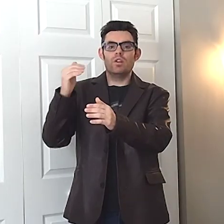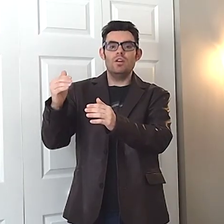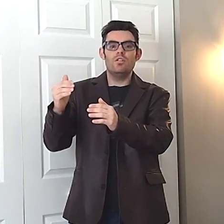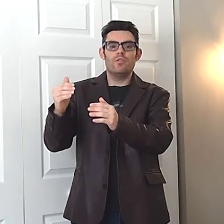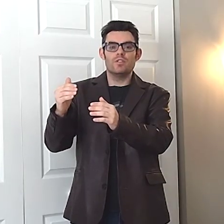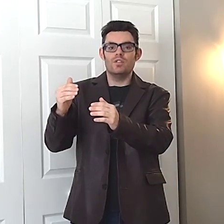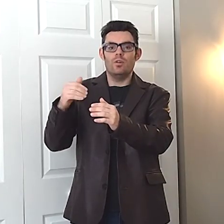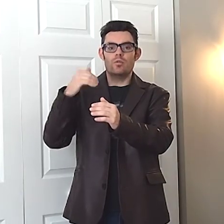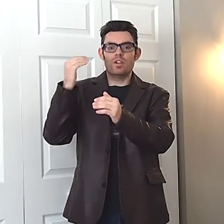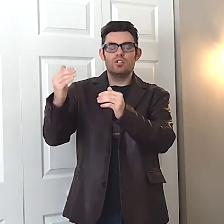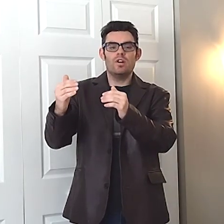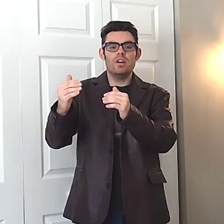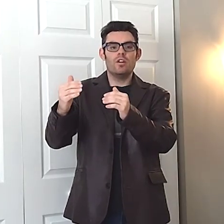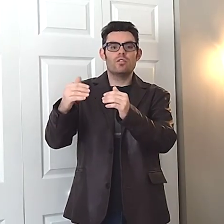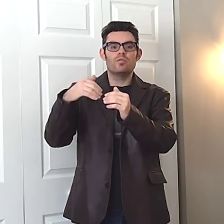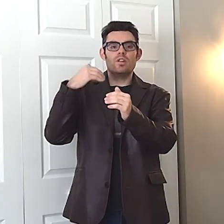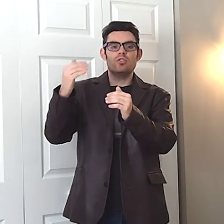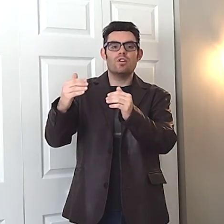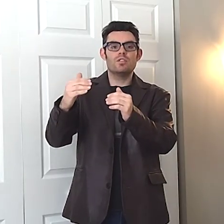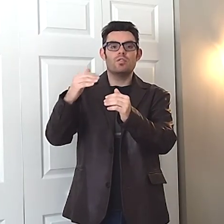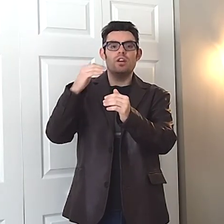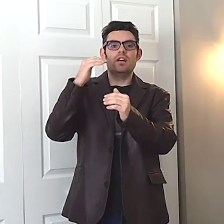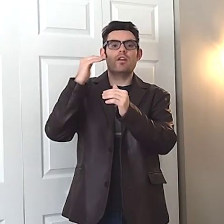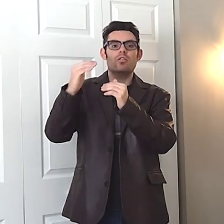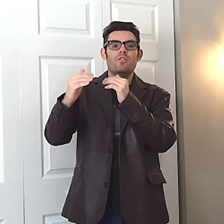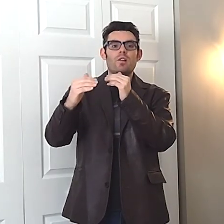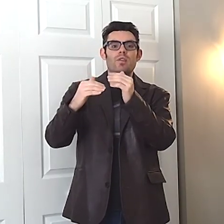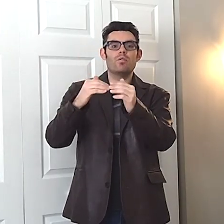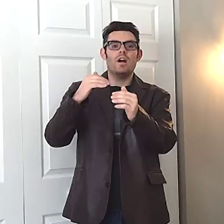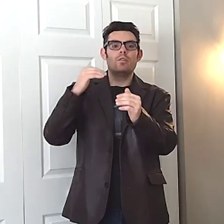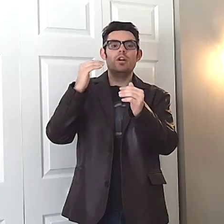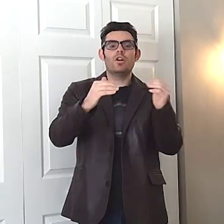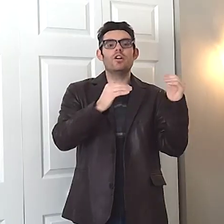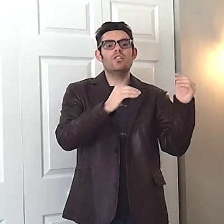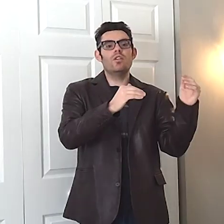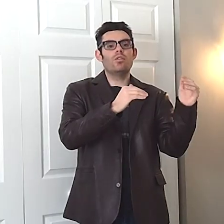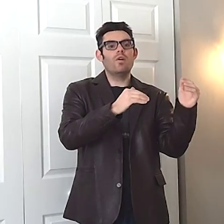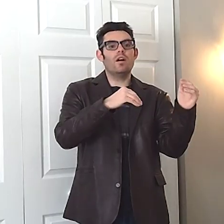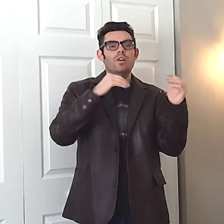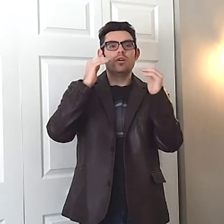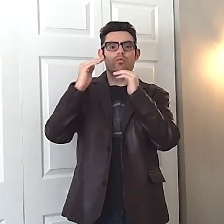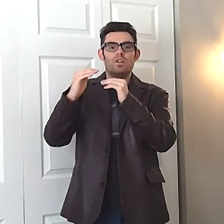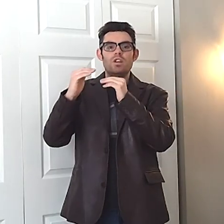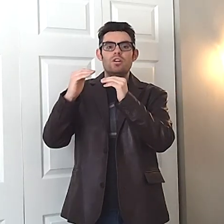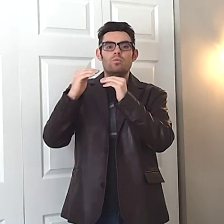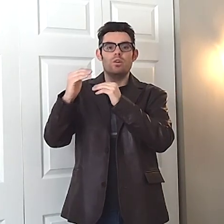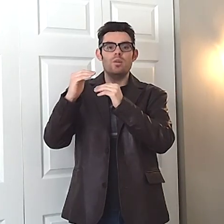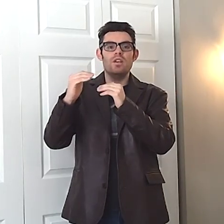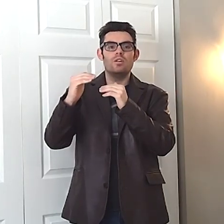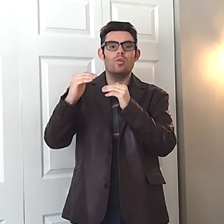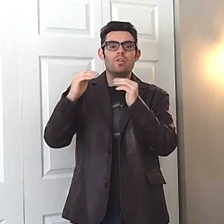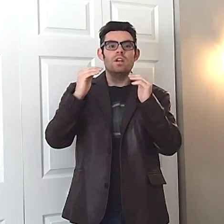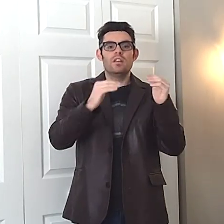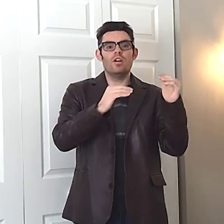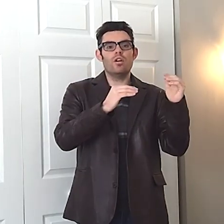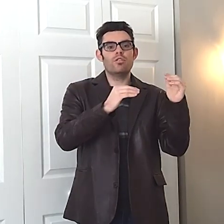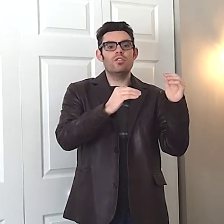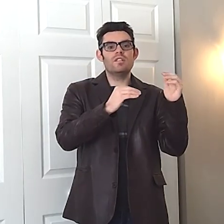really good, first of all. Really strong characters, really strong story, character development throughout, continuity throughout, really good, worthy of being told. The author, you can see